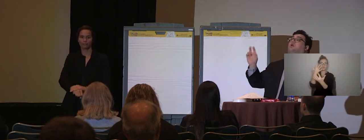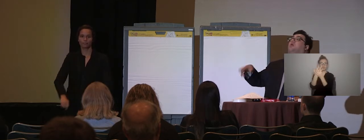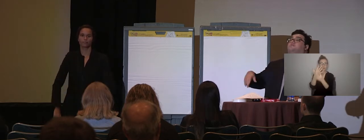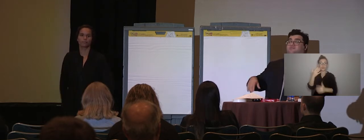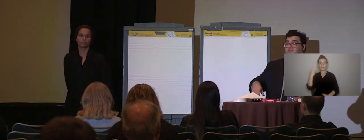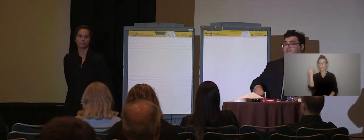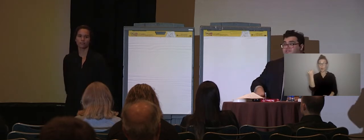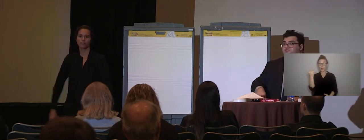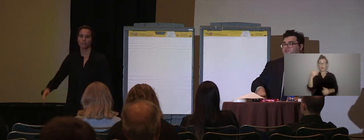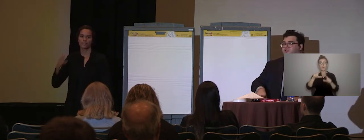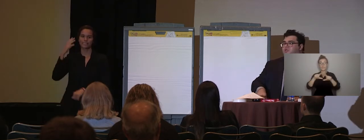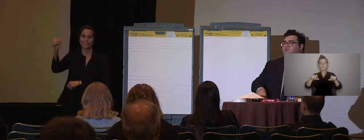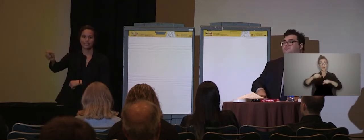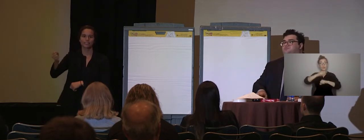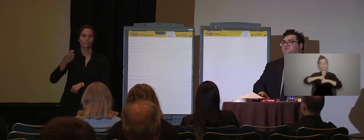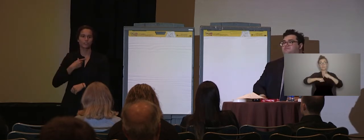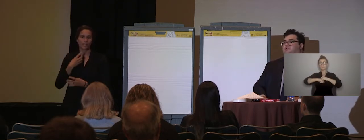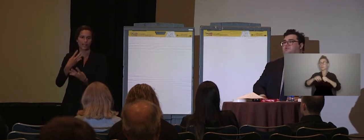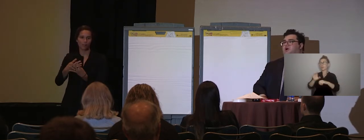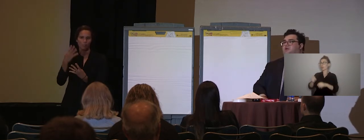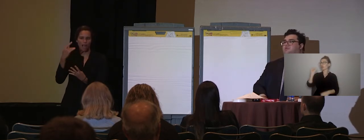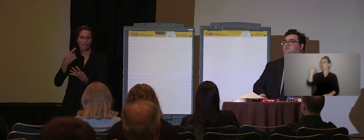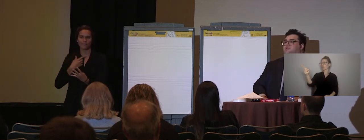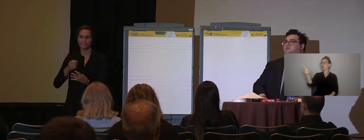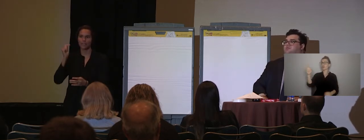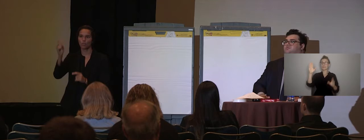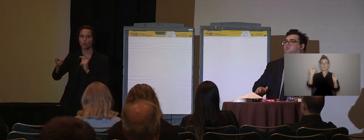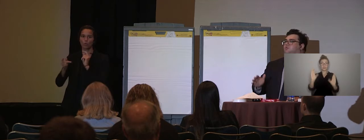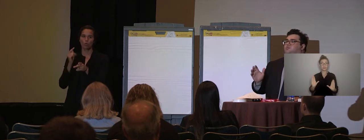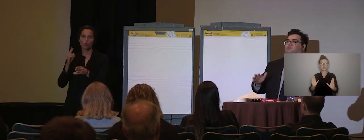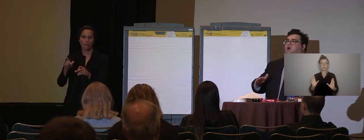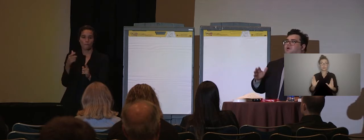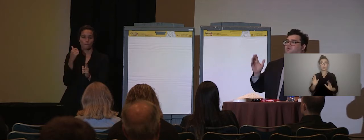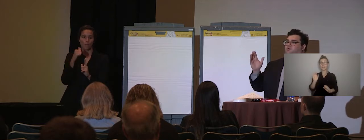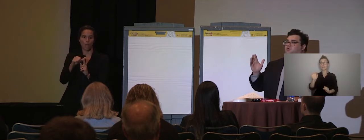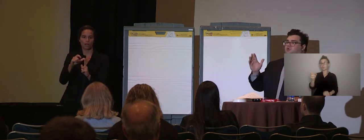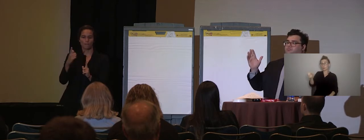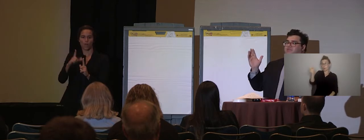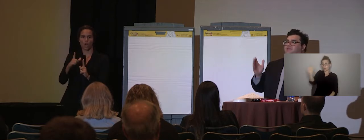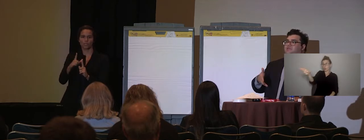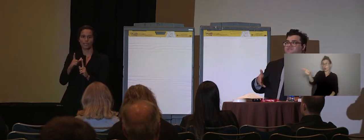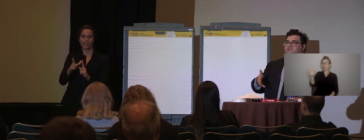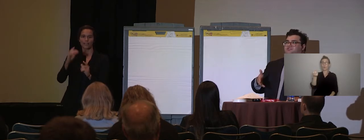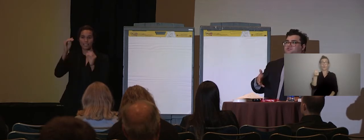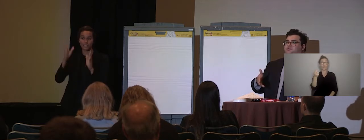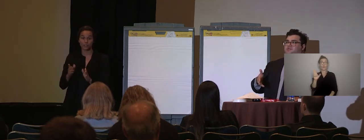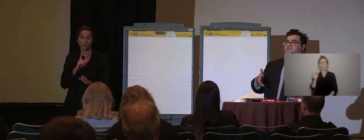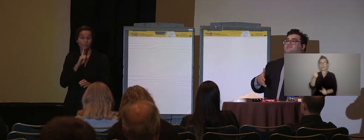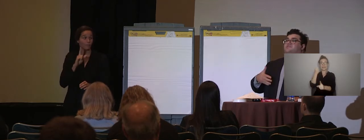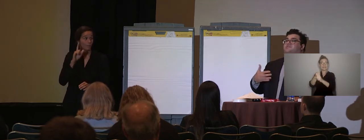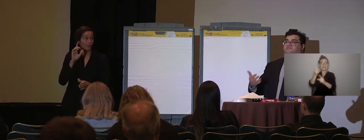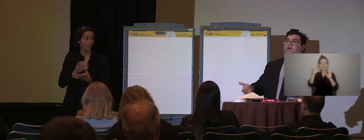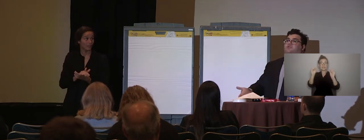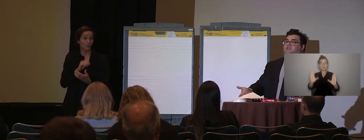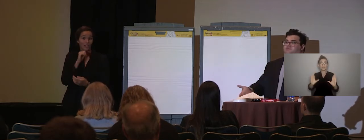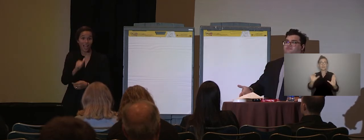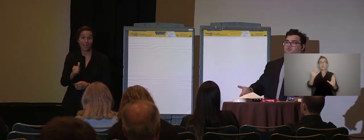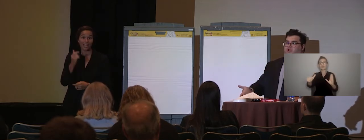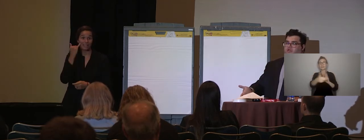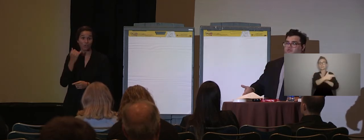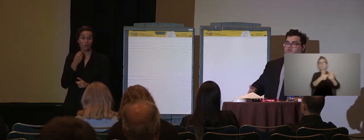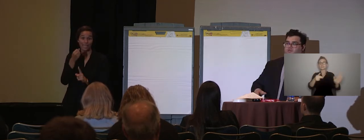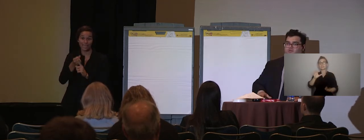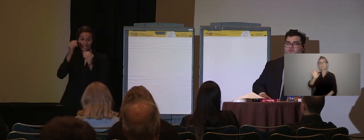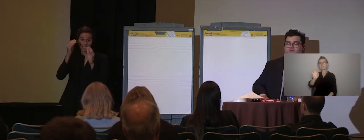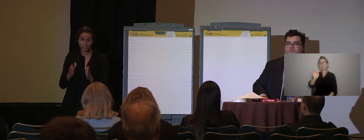threw blocks at their teacher, which, believe it or not, throwing a block or hitting a teacher is considered a felony in